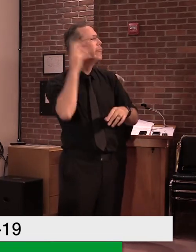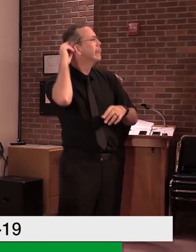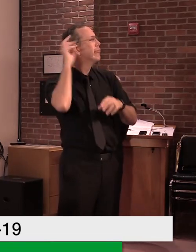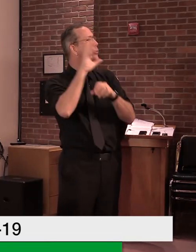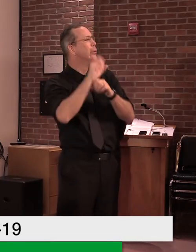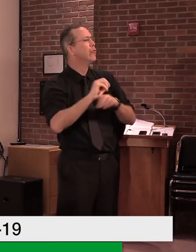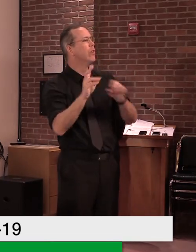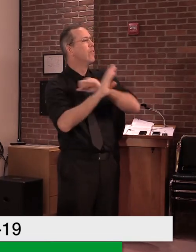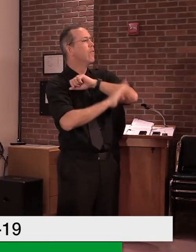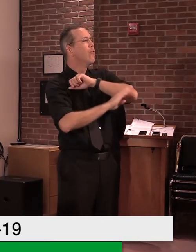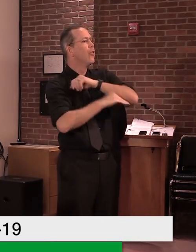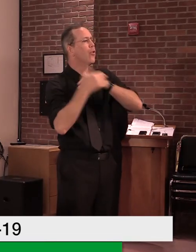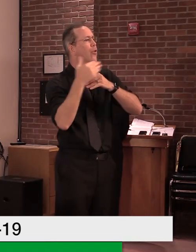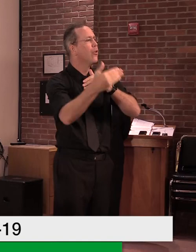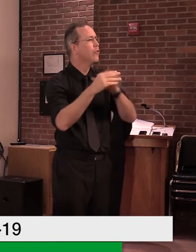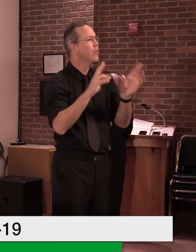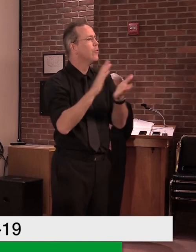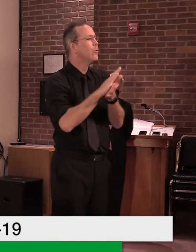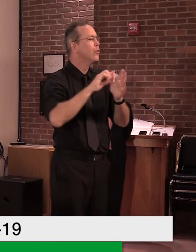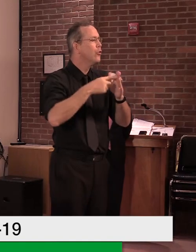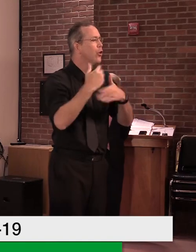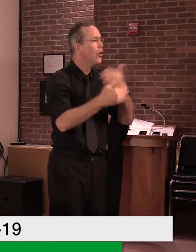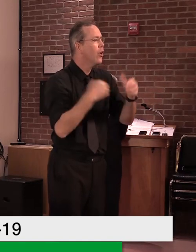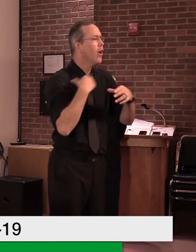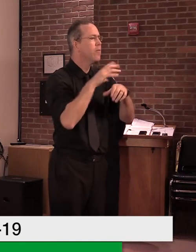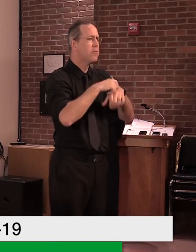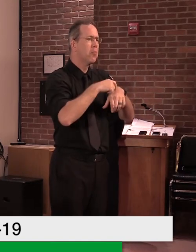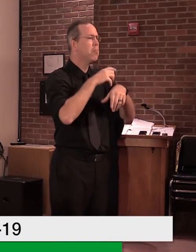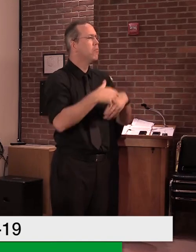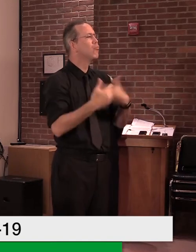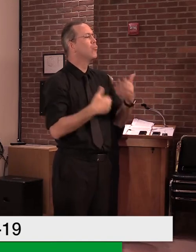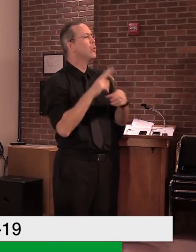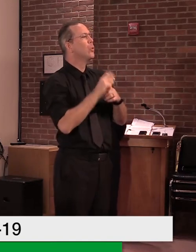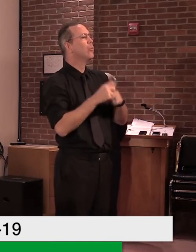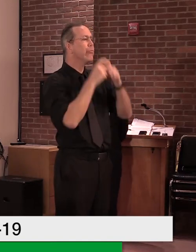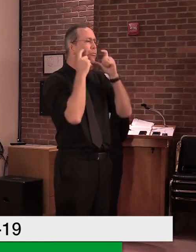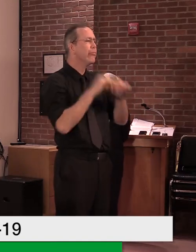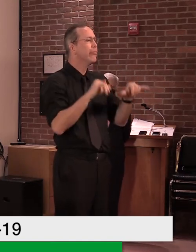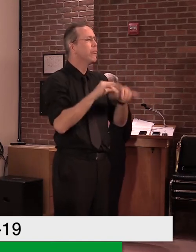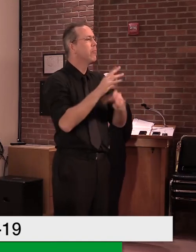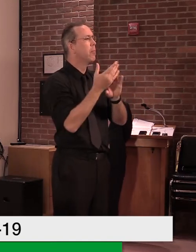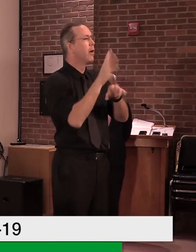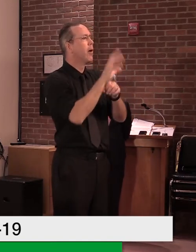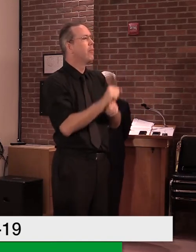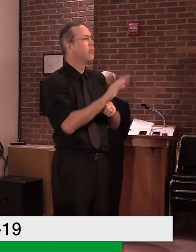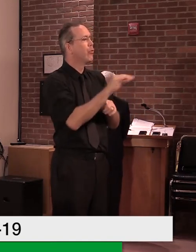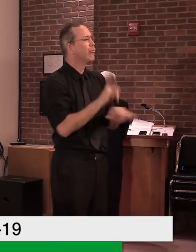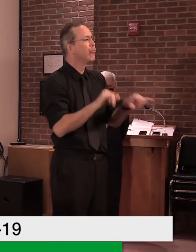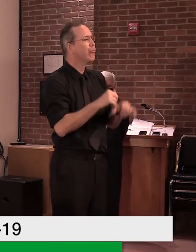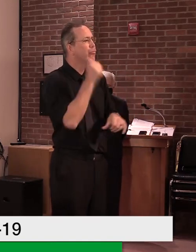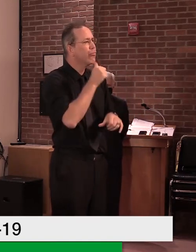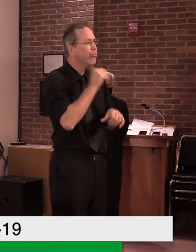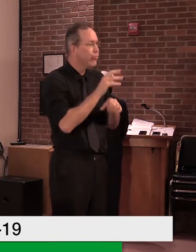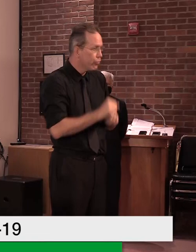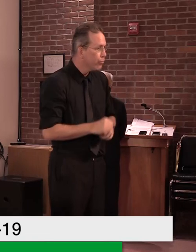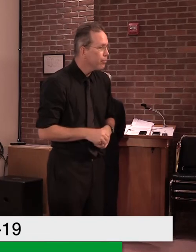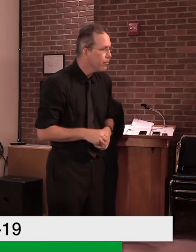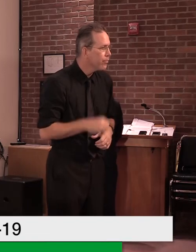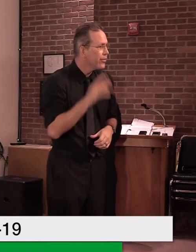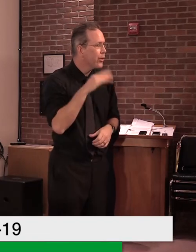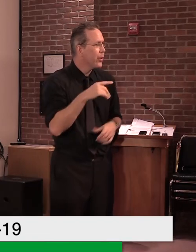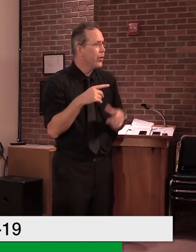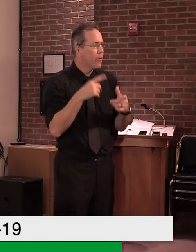been able to look forward. We're seeing, the migration. We're watching this heat map. We're watching how it's coming back towards